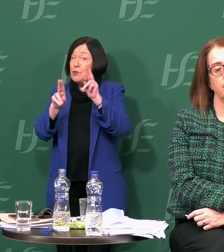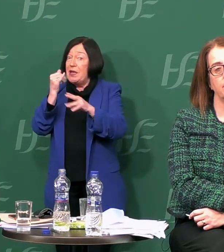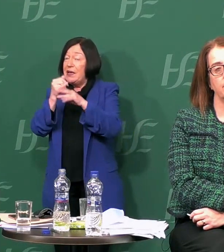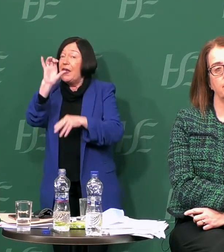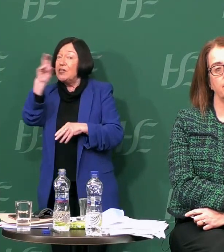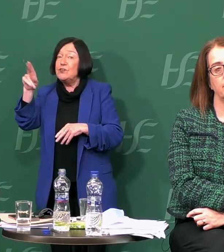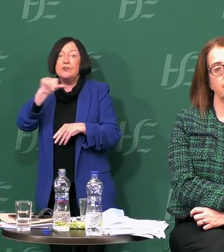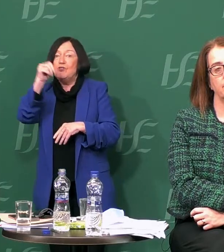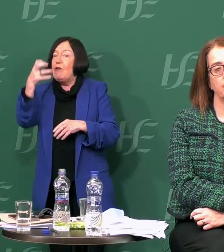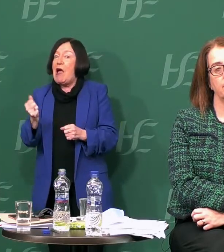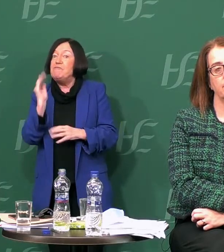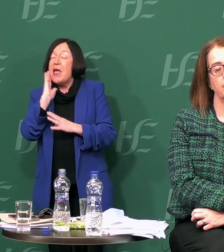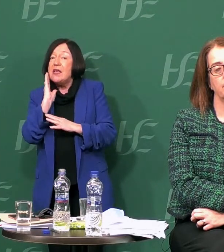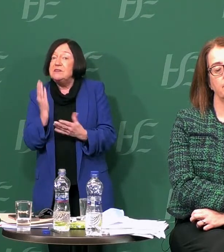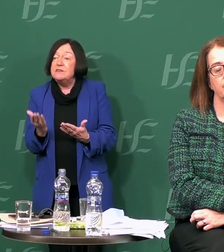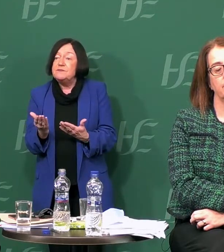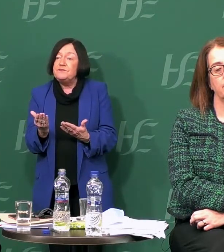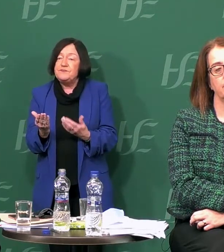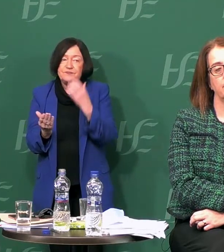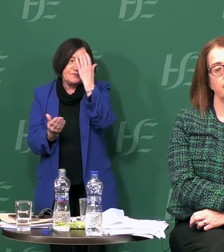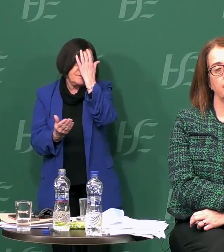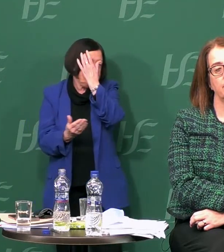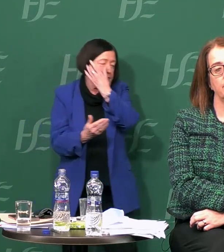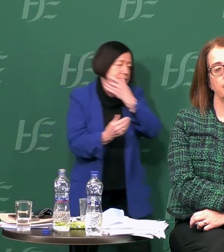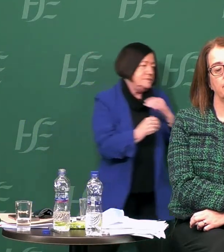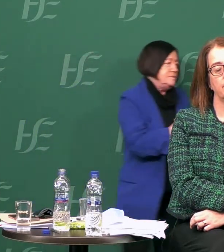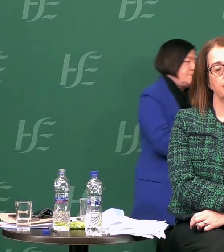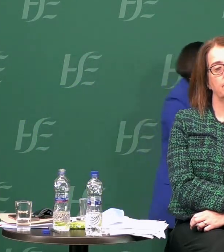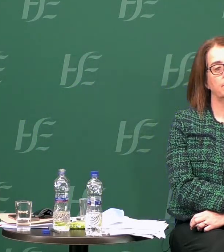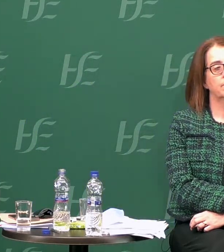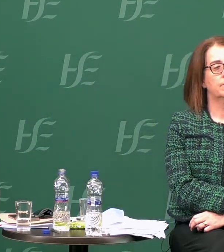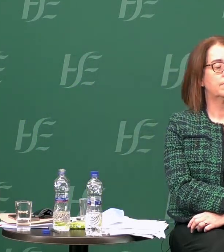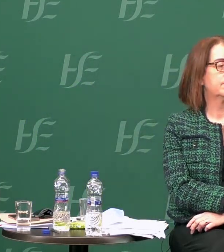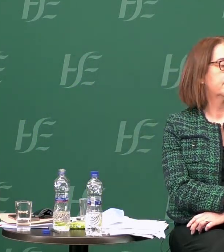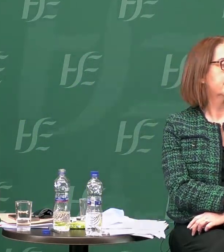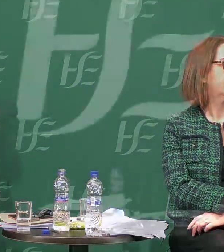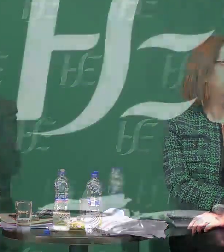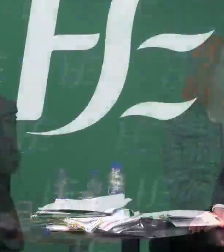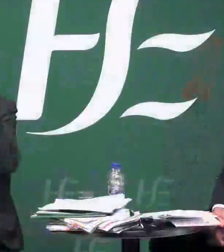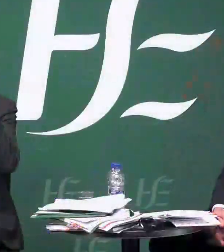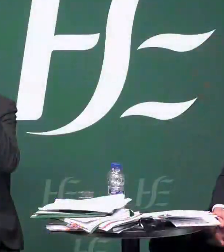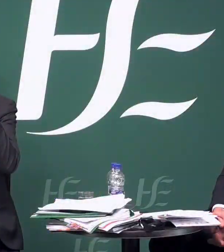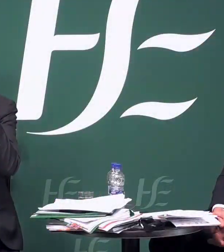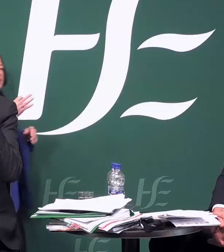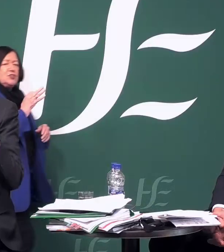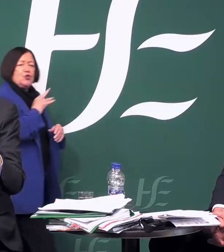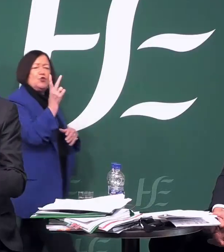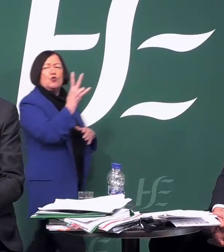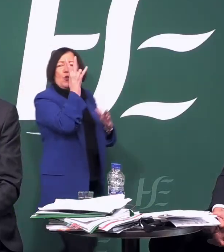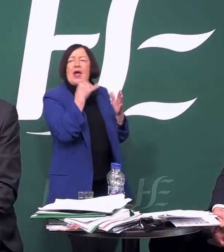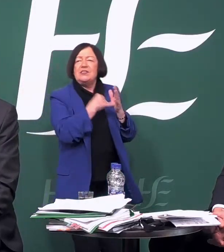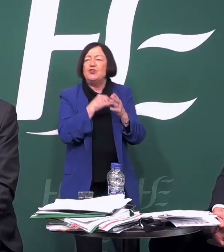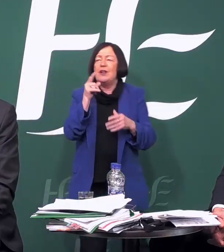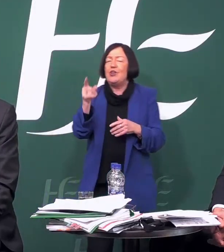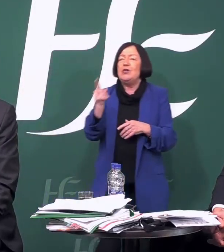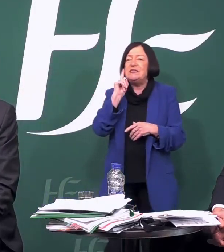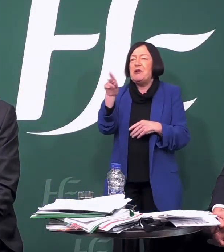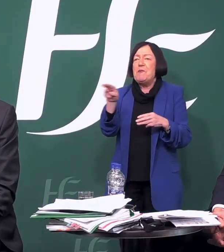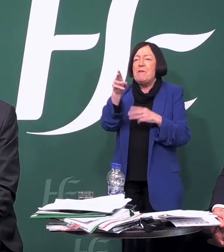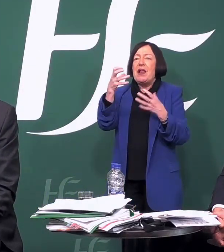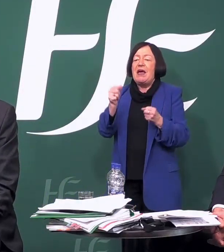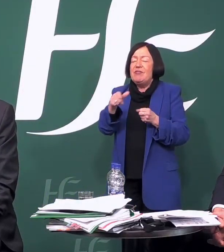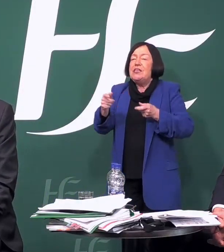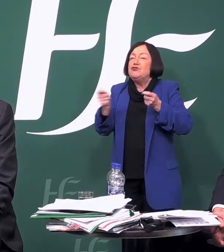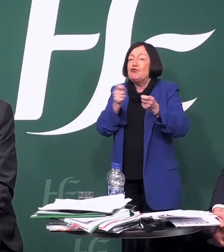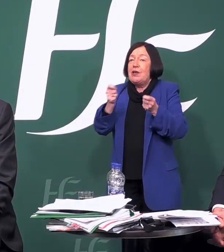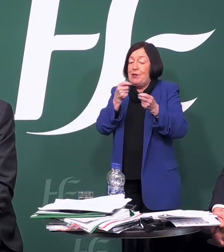just don't have beds for them? It's a good question. People at any one time in a hospital system, you go to a hospital, you'll find people getting these kind of